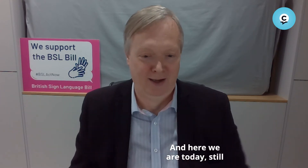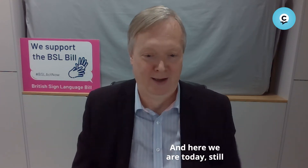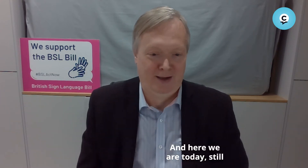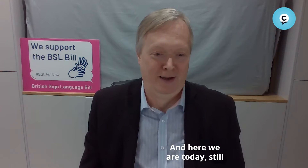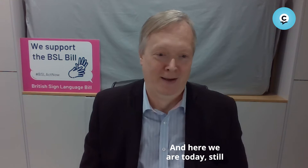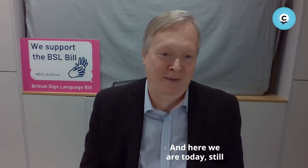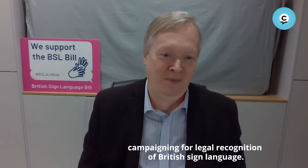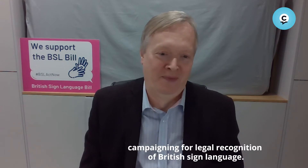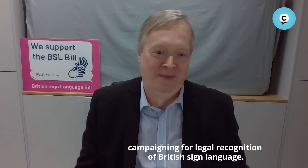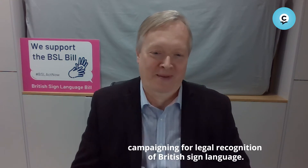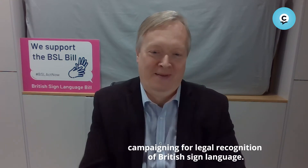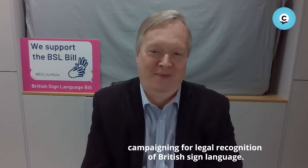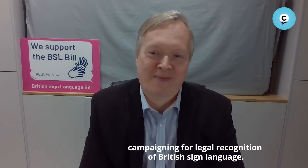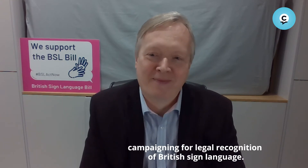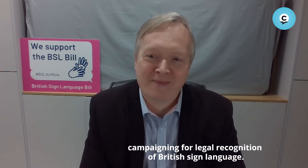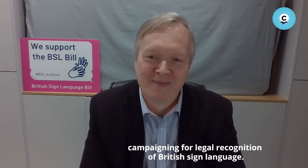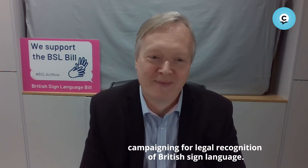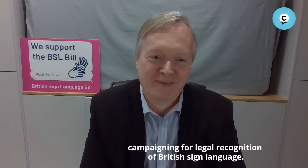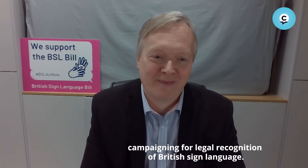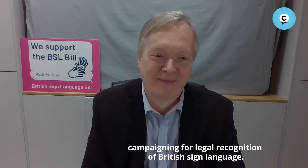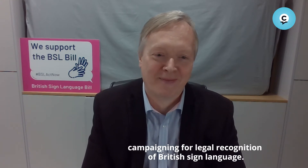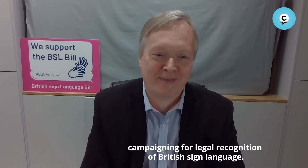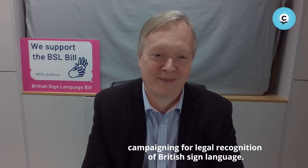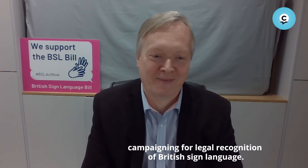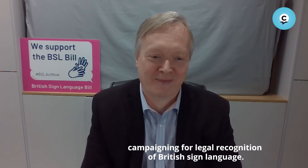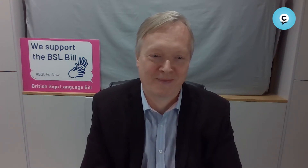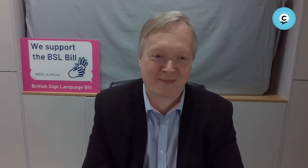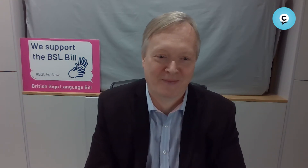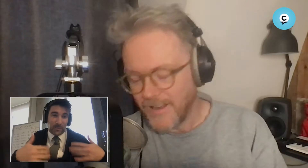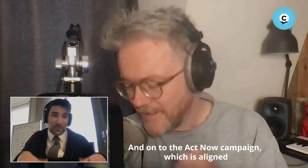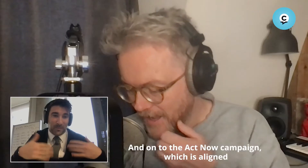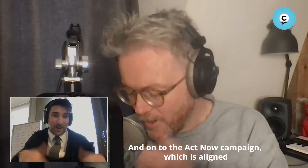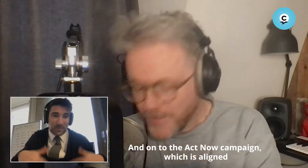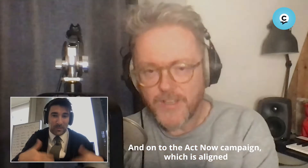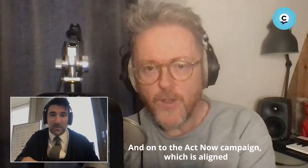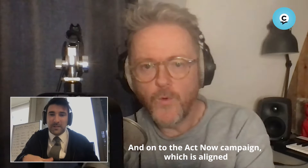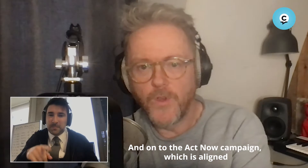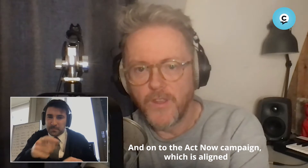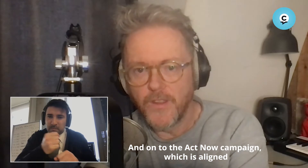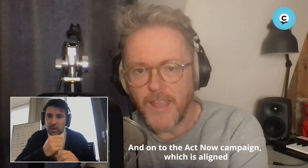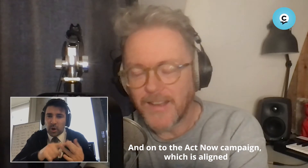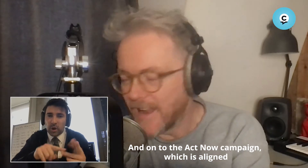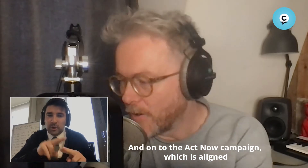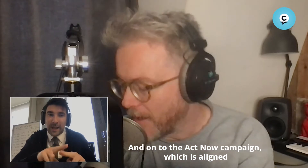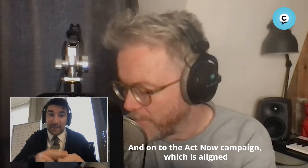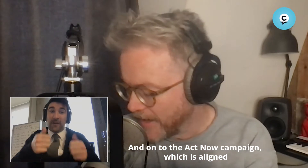today, still campaigning for legal recognition of British Sign Language. And on to the Act Now